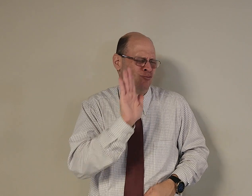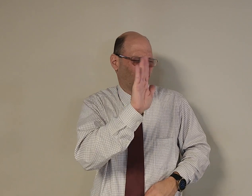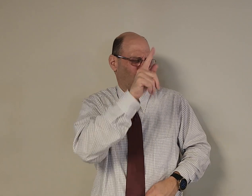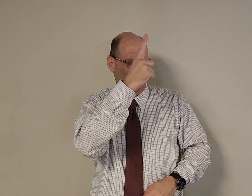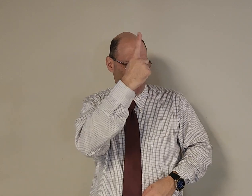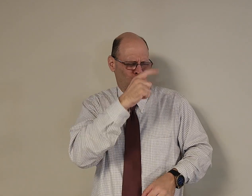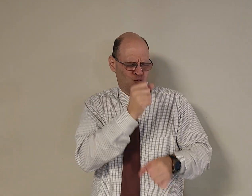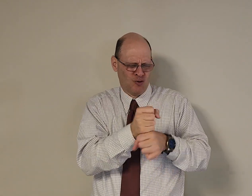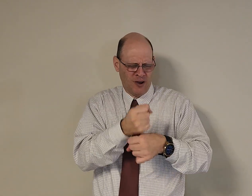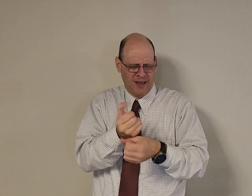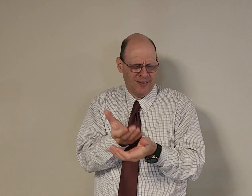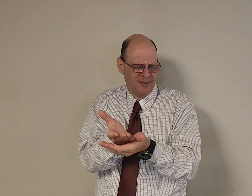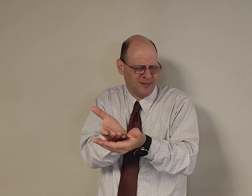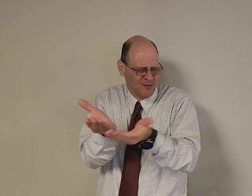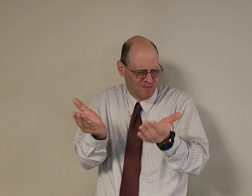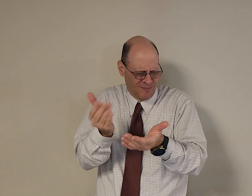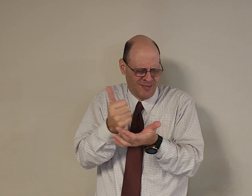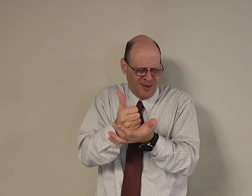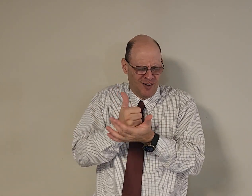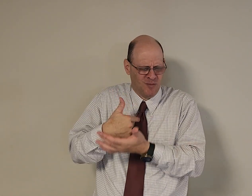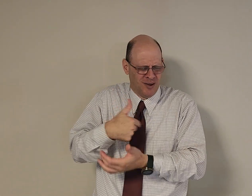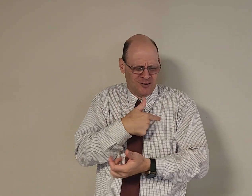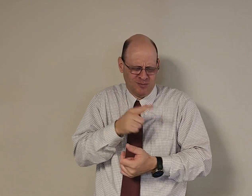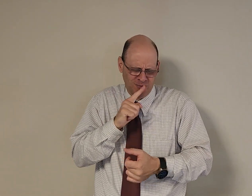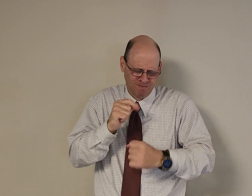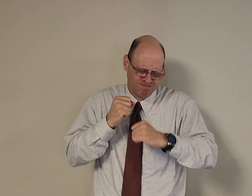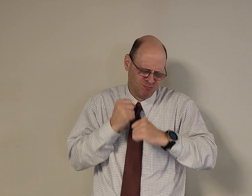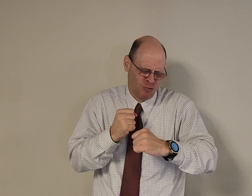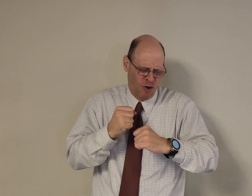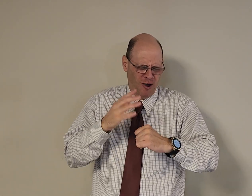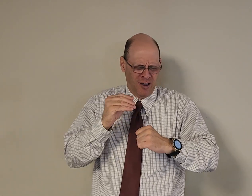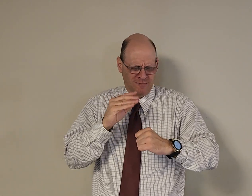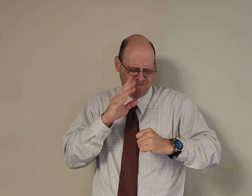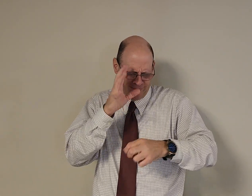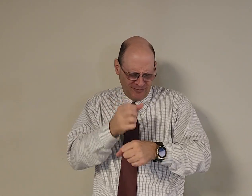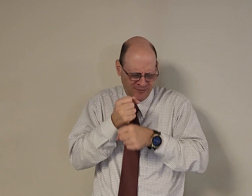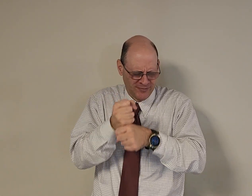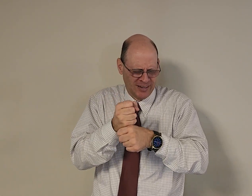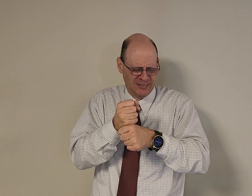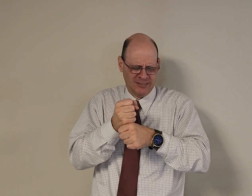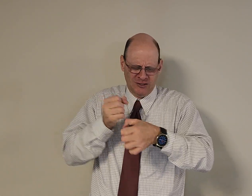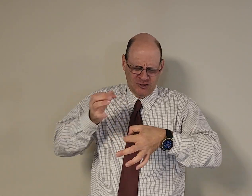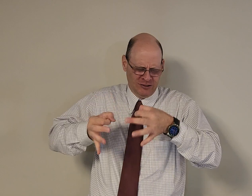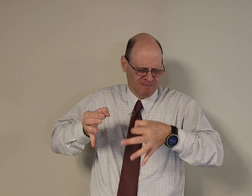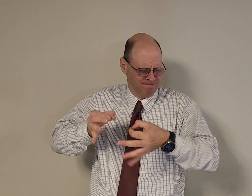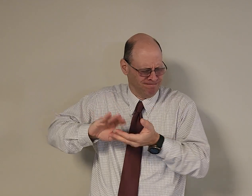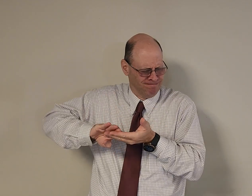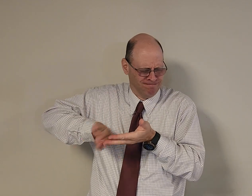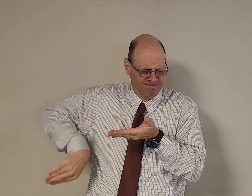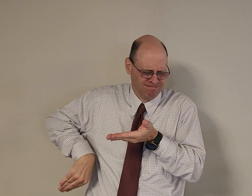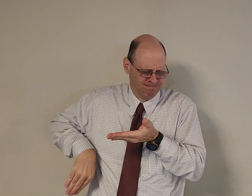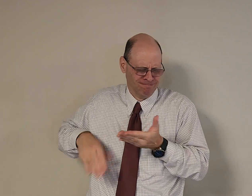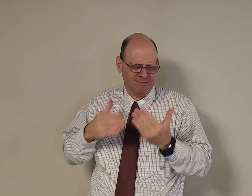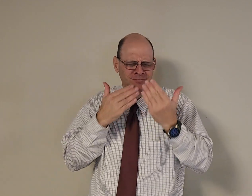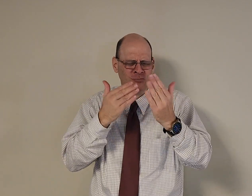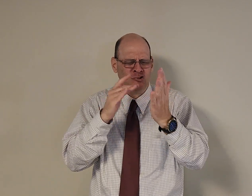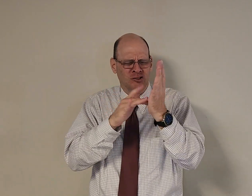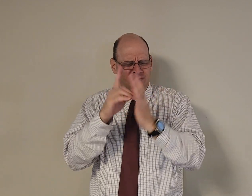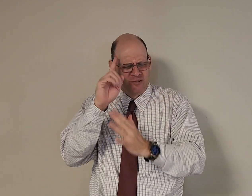souls, and you want to draw them in. Lord, help us be strong, to be faithful. Lord, forgive and